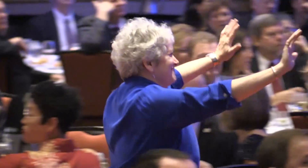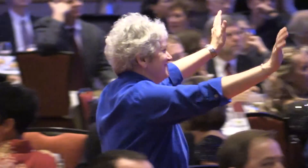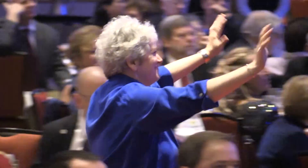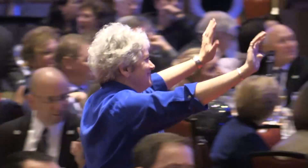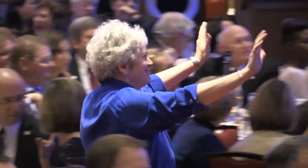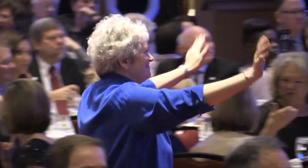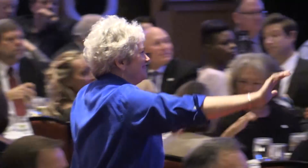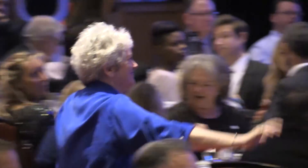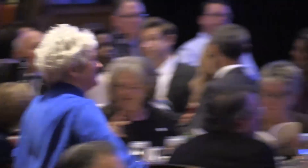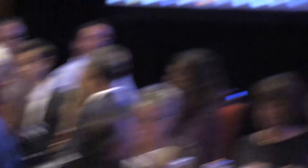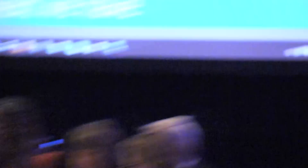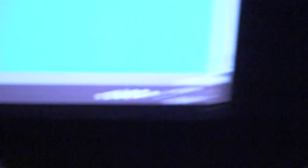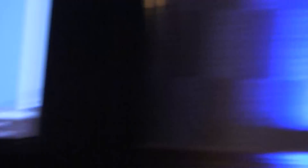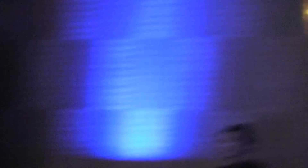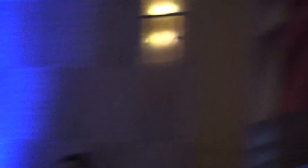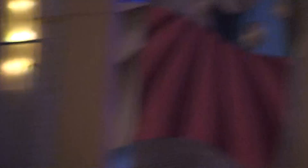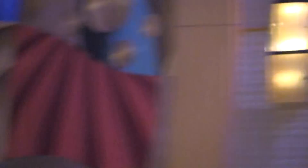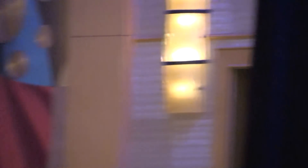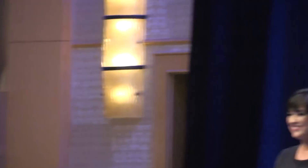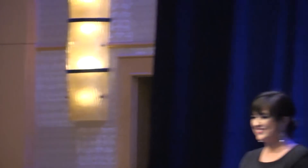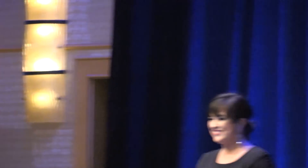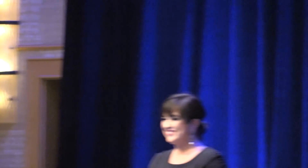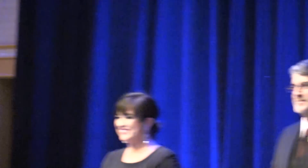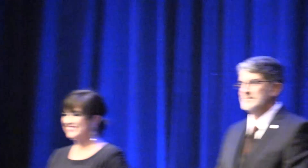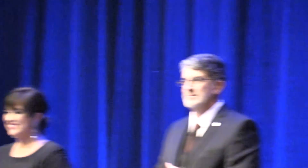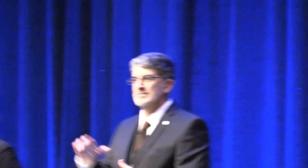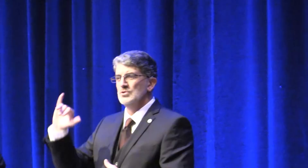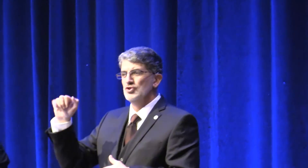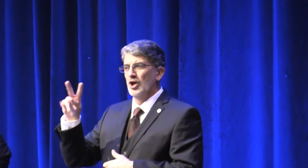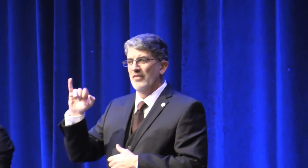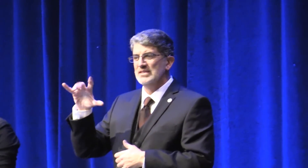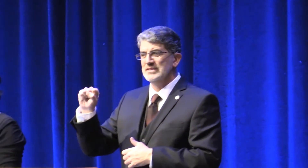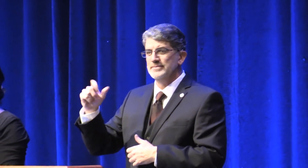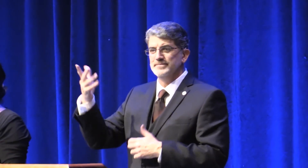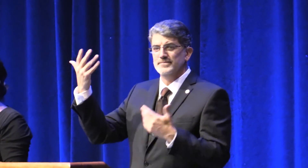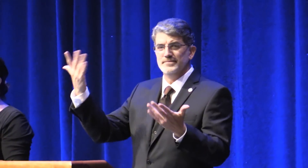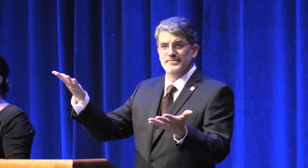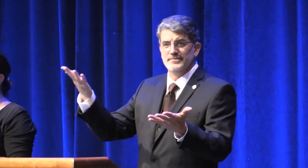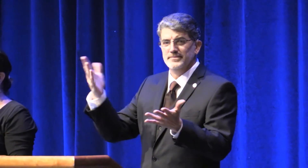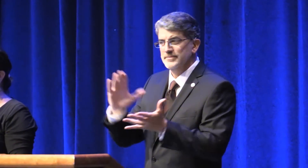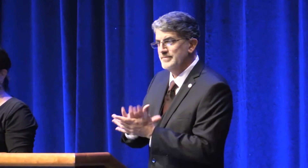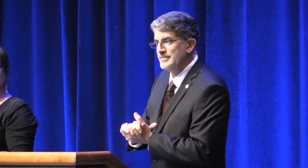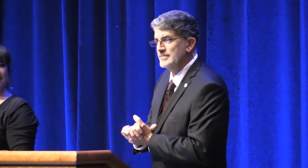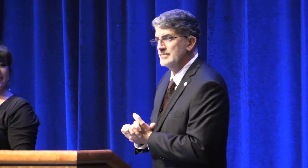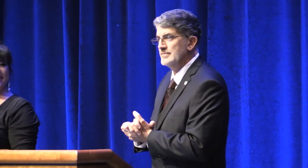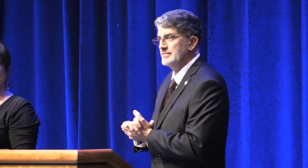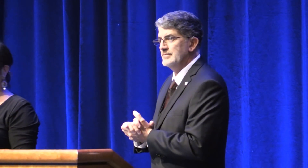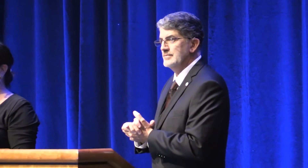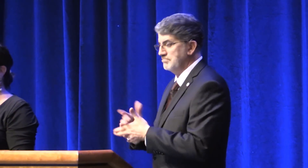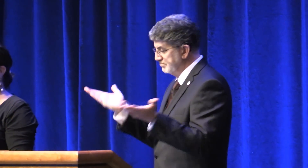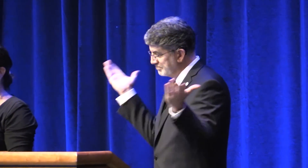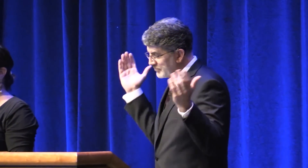Grinstaff, who is the secretary of our board and a member at large for TDI. Jarvis.